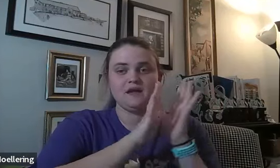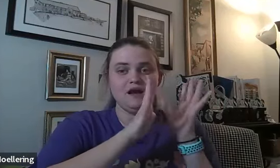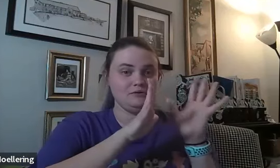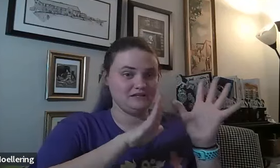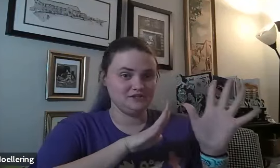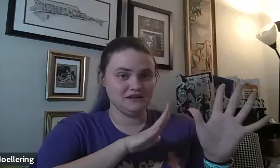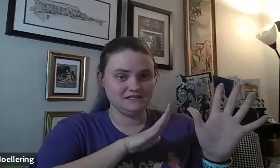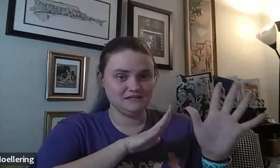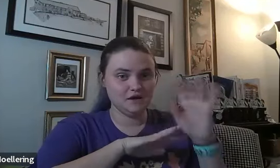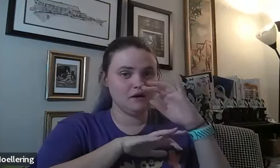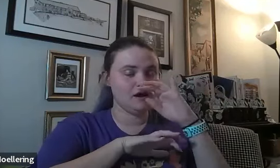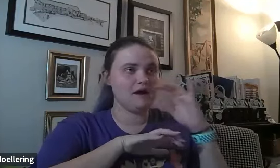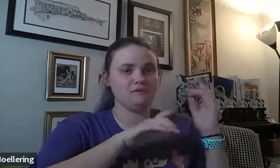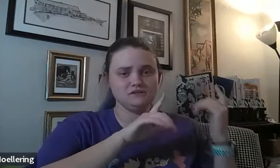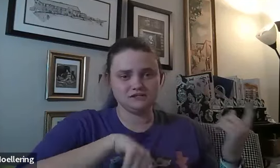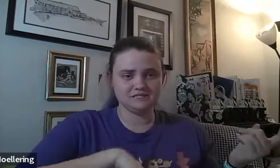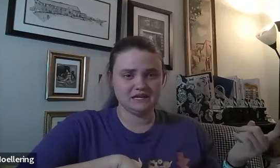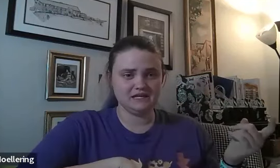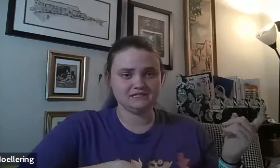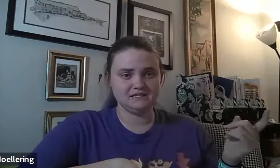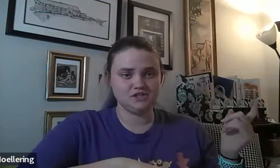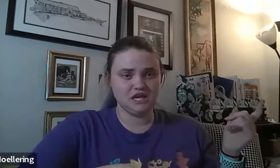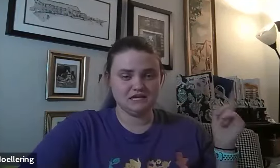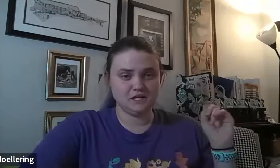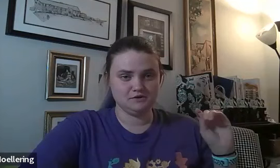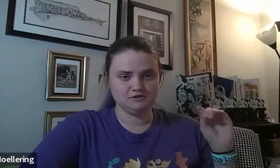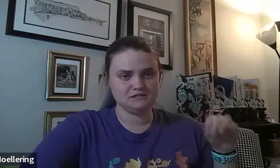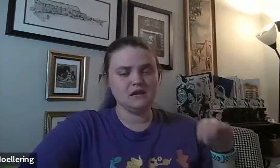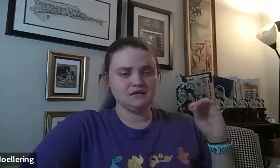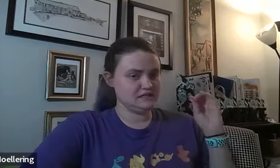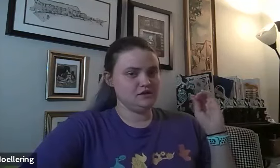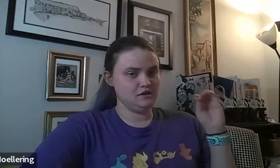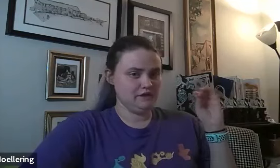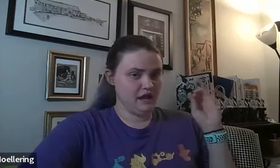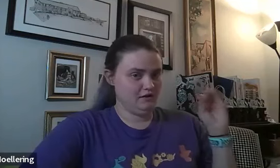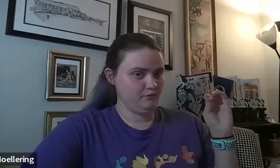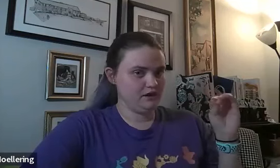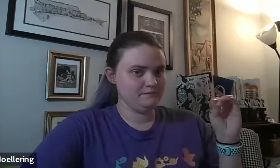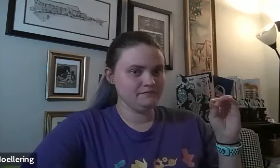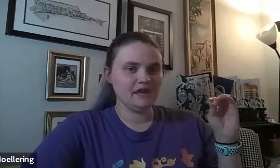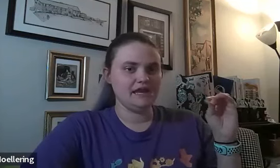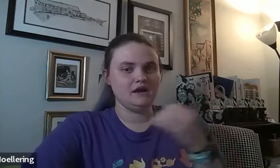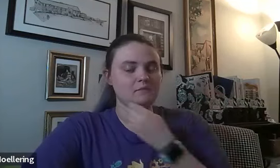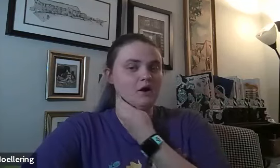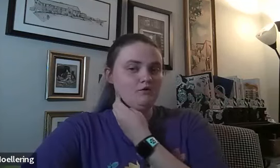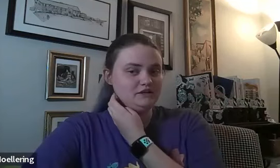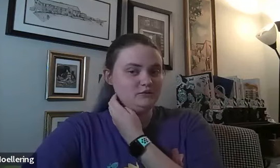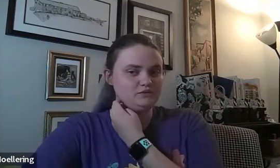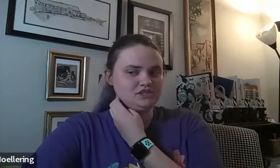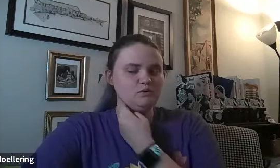I will let you guys go. I will talk to Miss Katie and see if she has that numbers quiz because I know we have one. And hopefully she won't